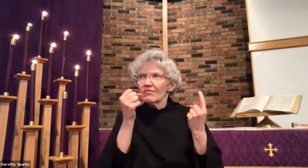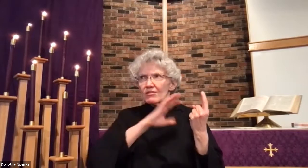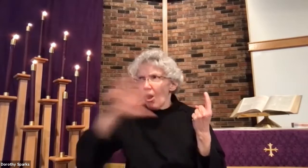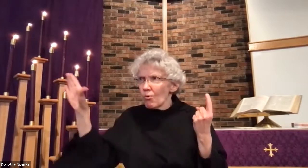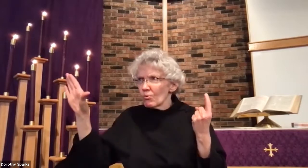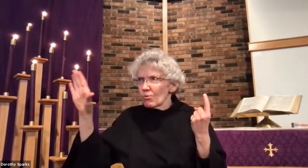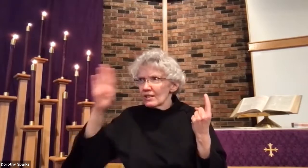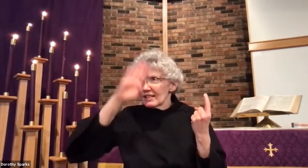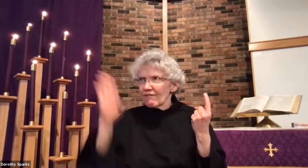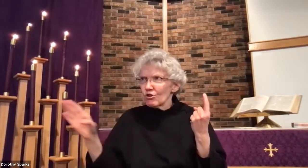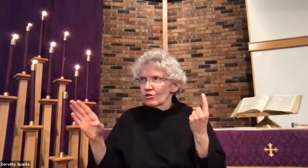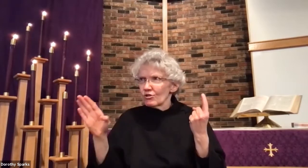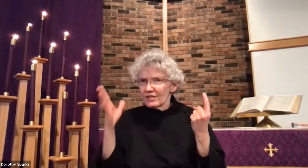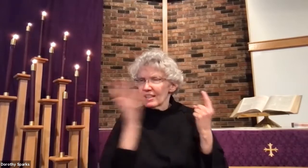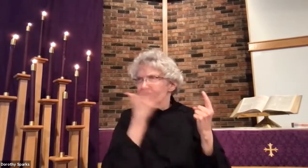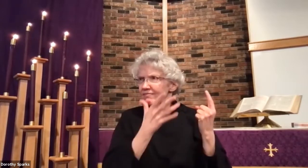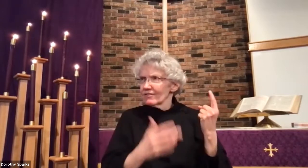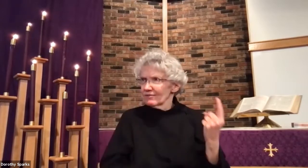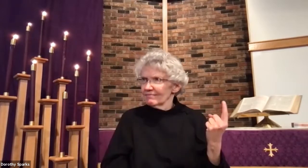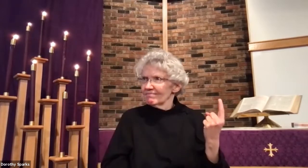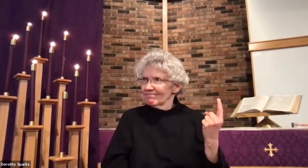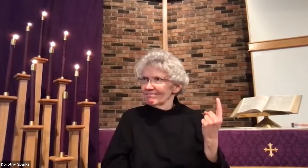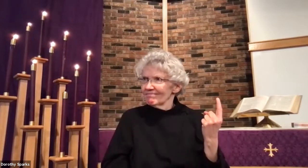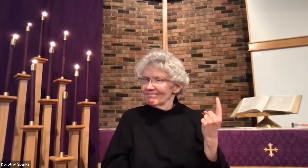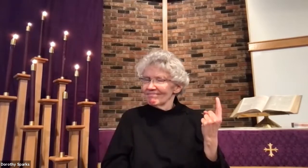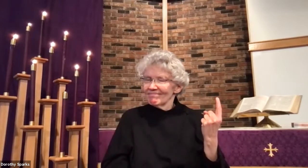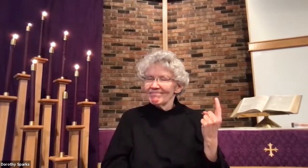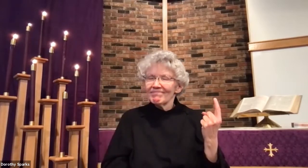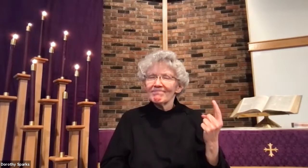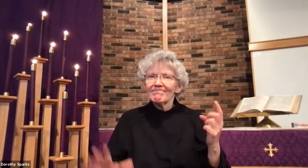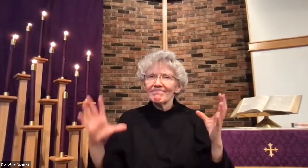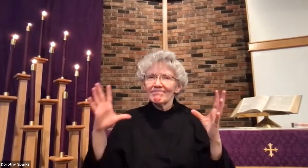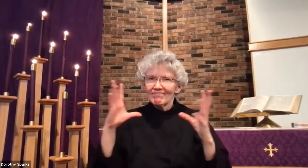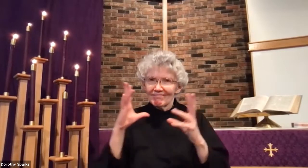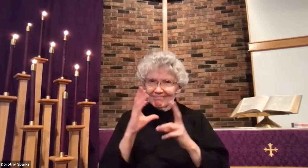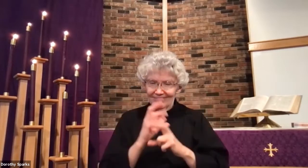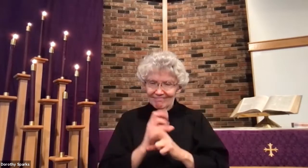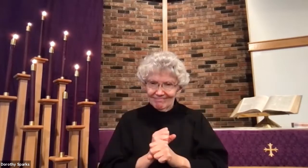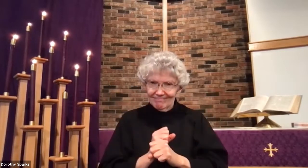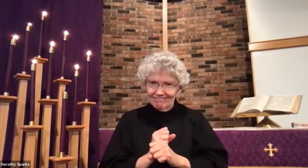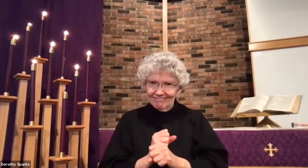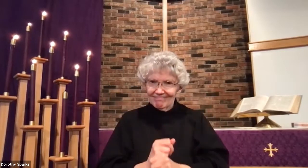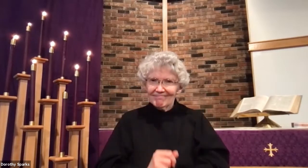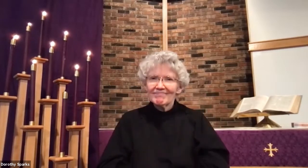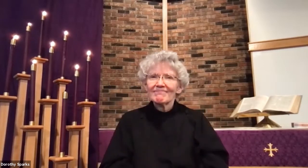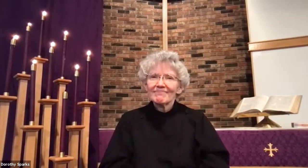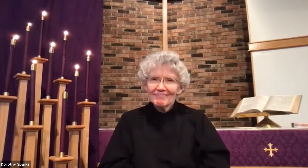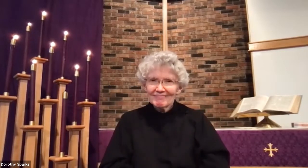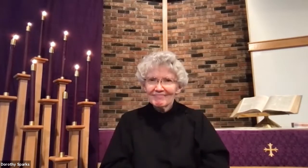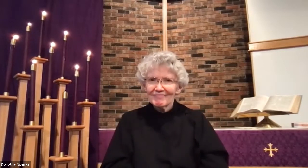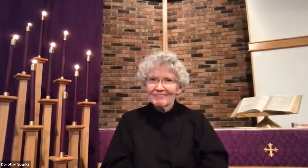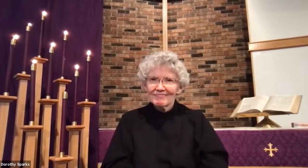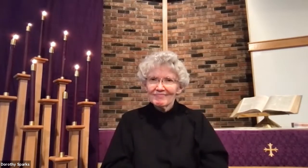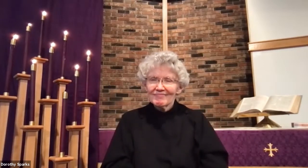you are getting worried and upset about too many things. Only one thing is important. Mary has made the